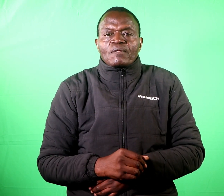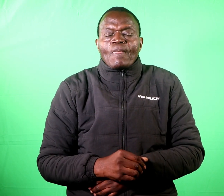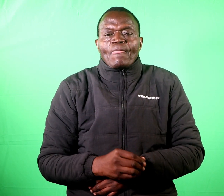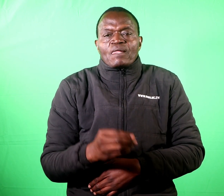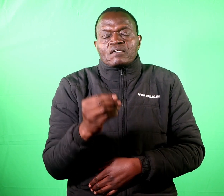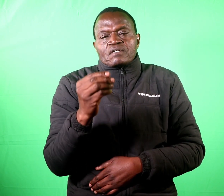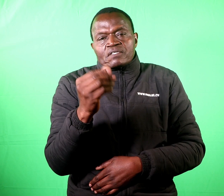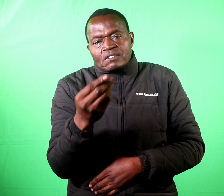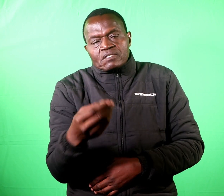salary or wages